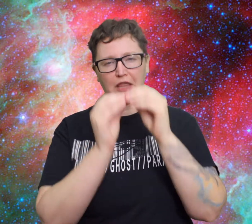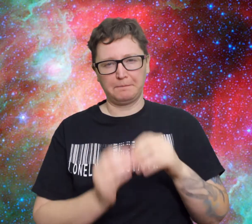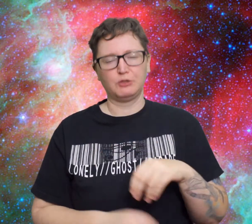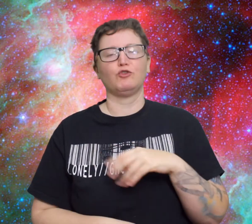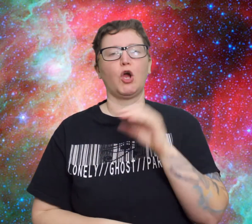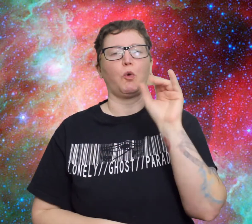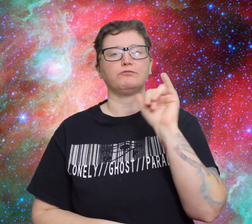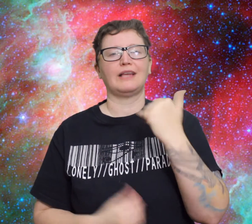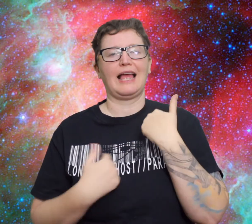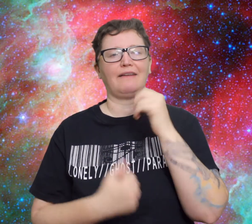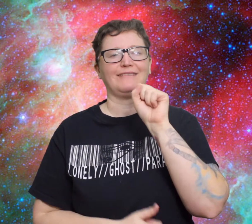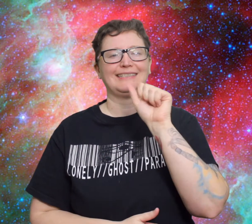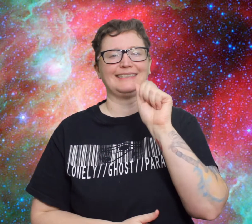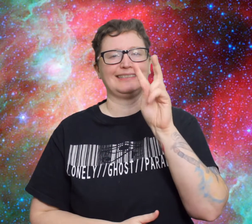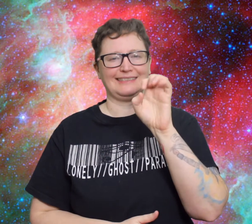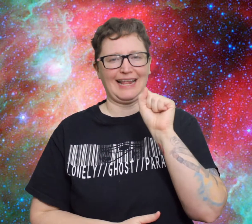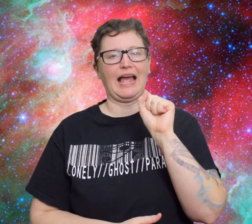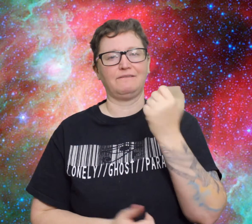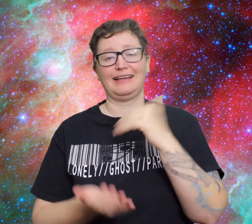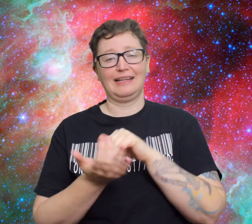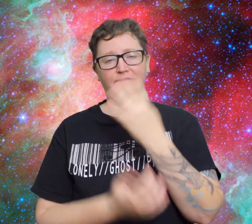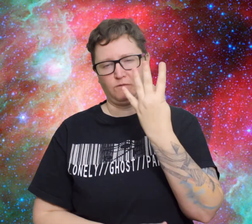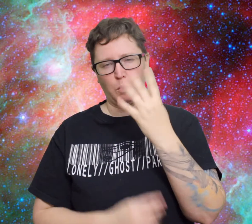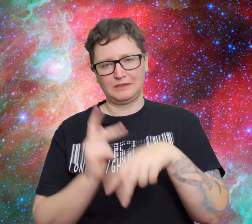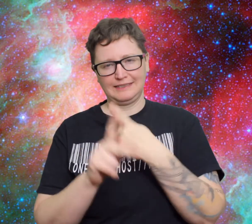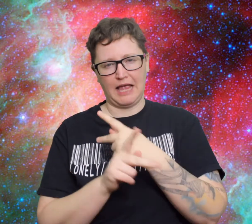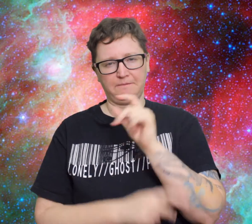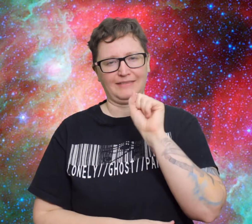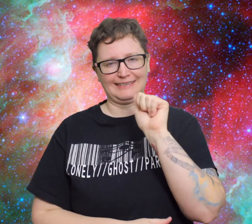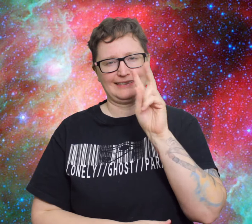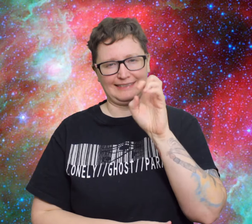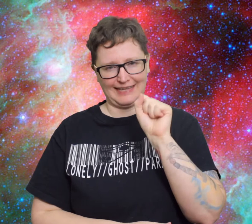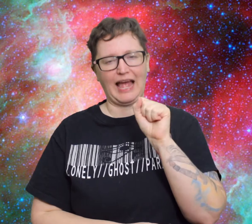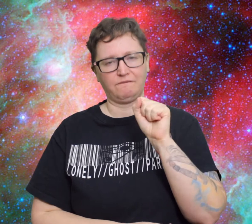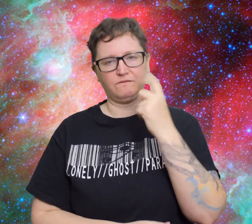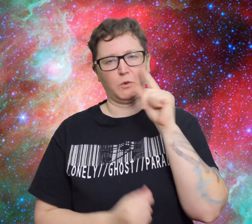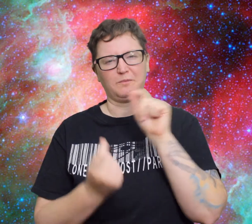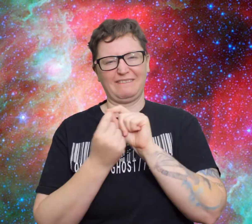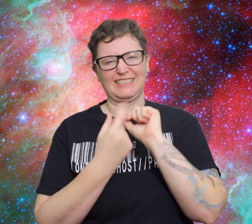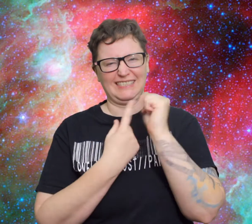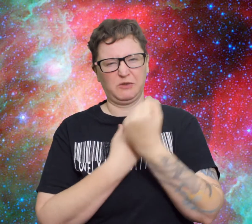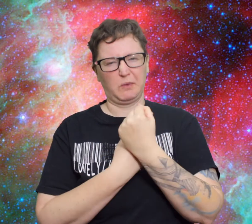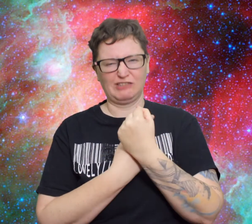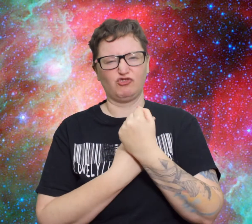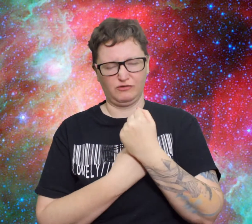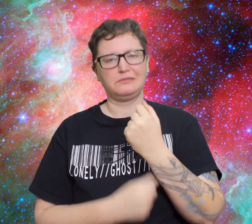four stats. And also, it has saves. Again, four types of saves for each